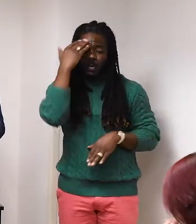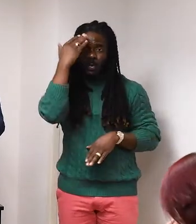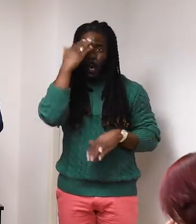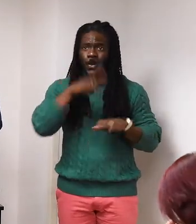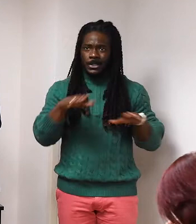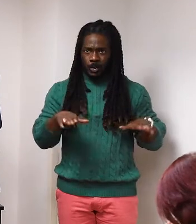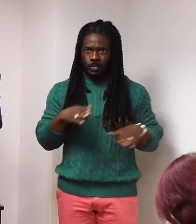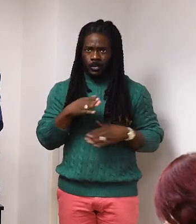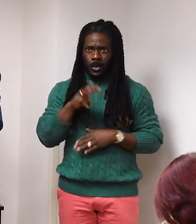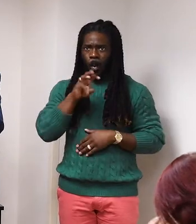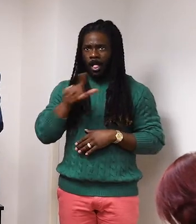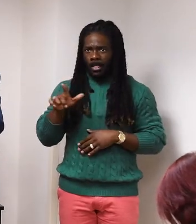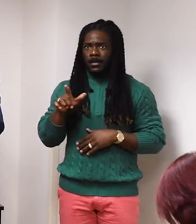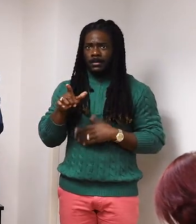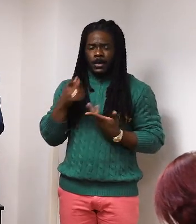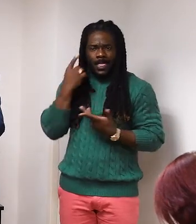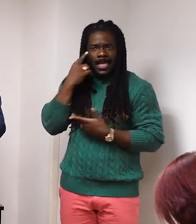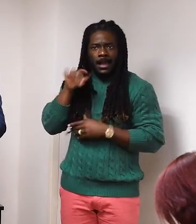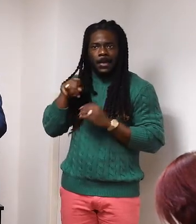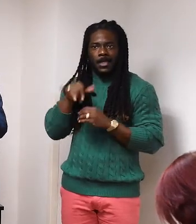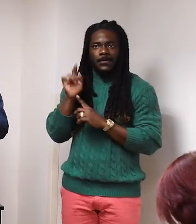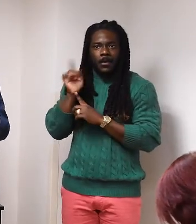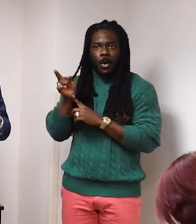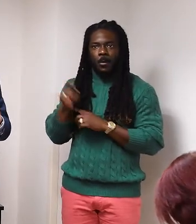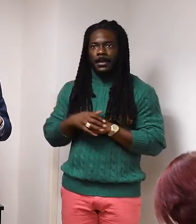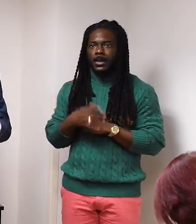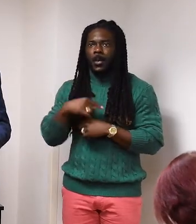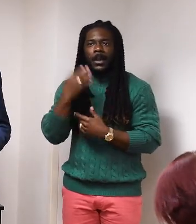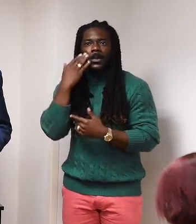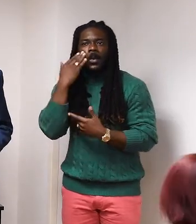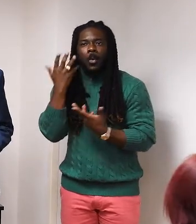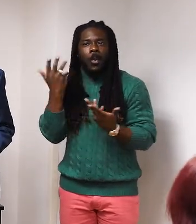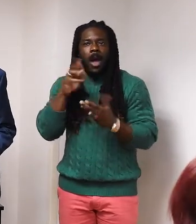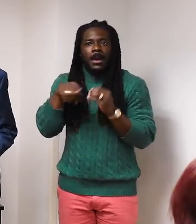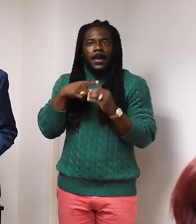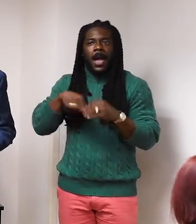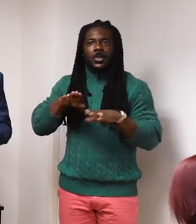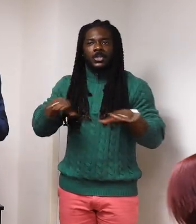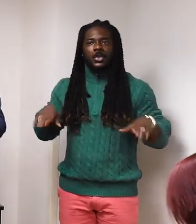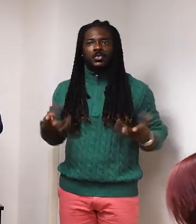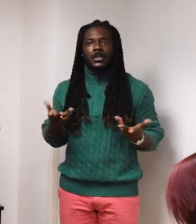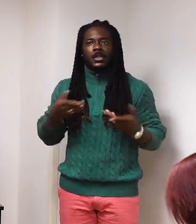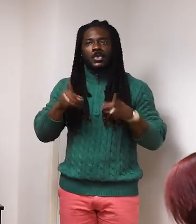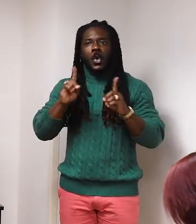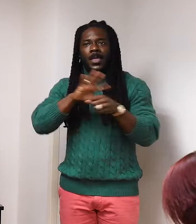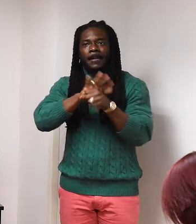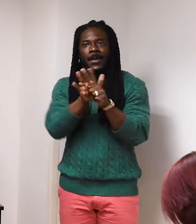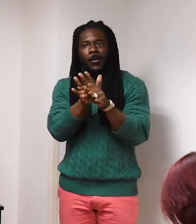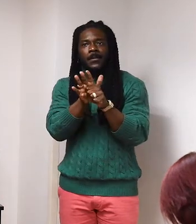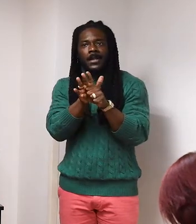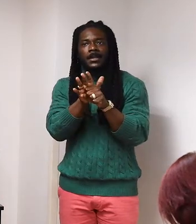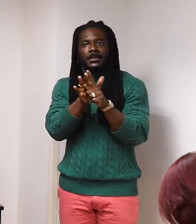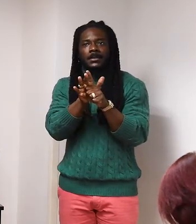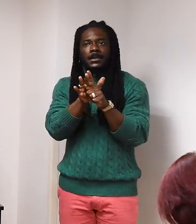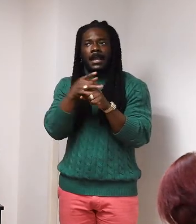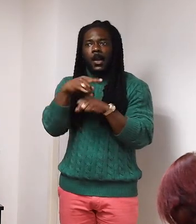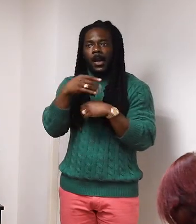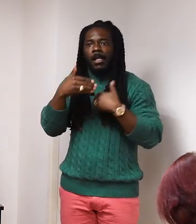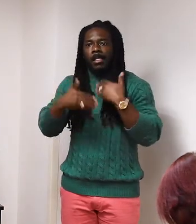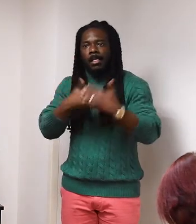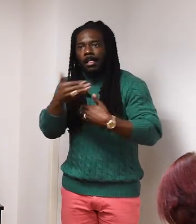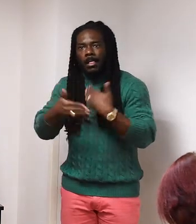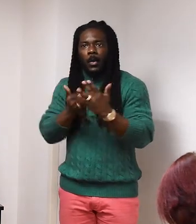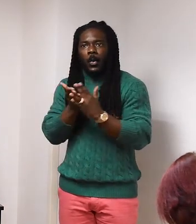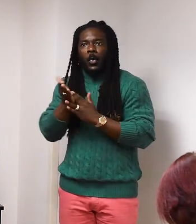well. And let's think about that for a moment. What we do know right now about our children is during the pandemic, and as we're coming and moving through